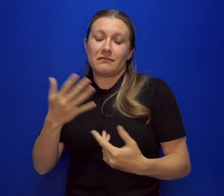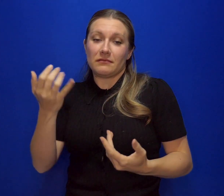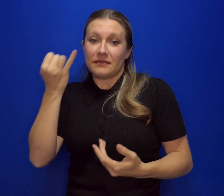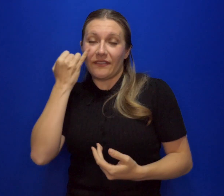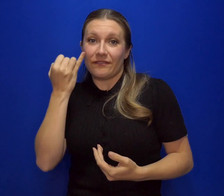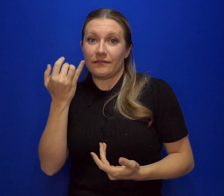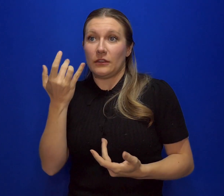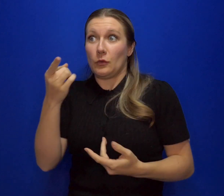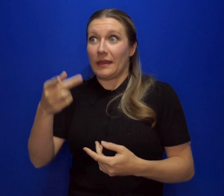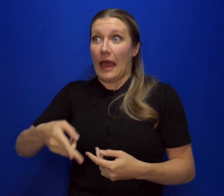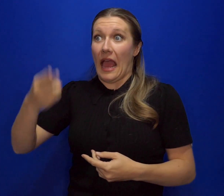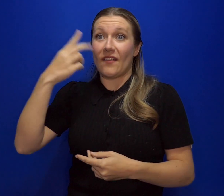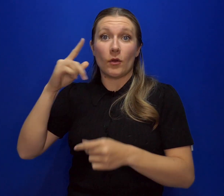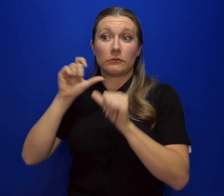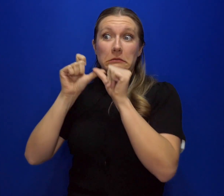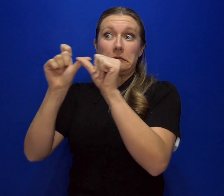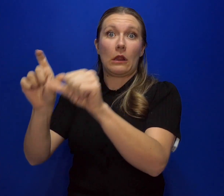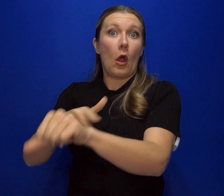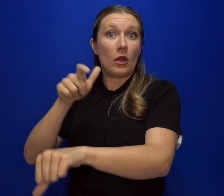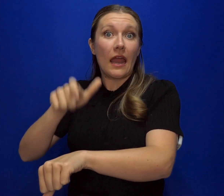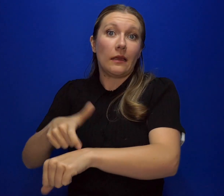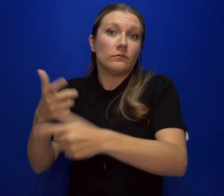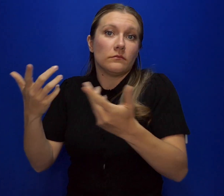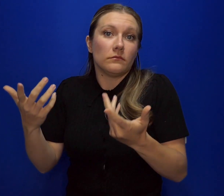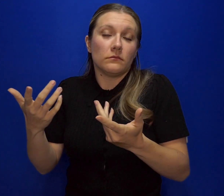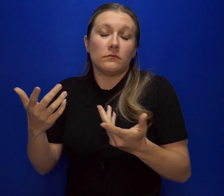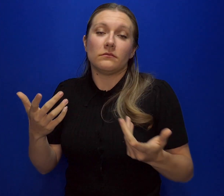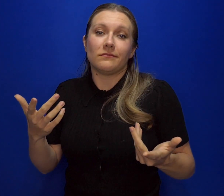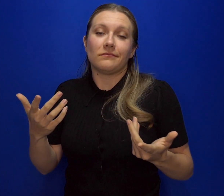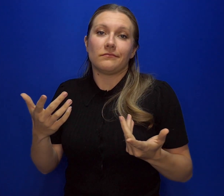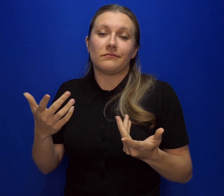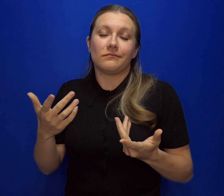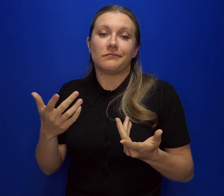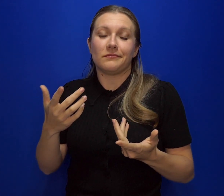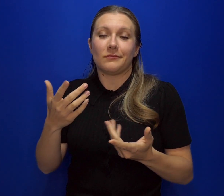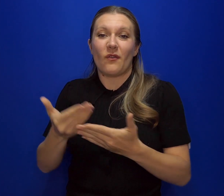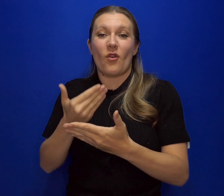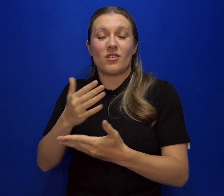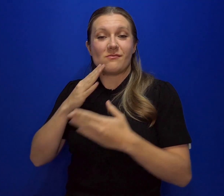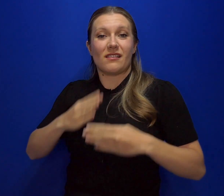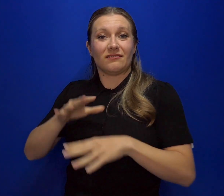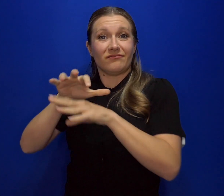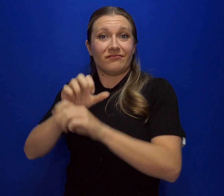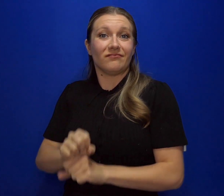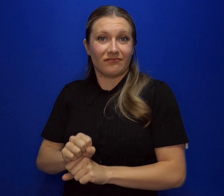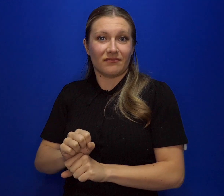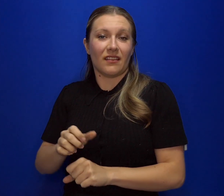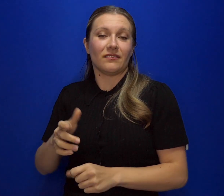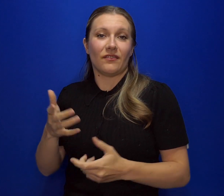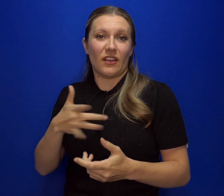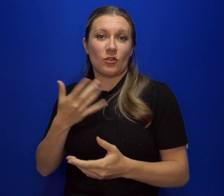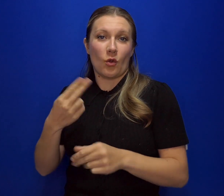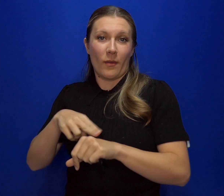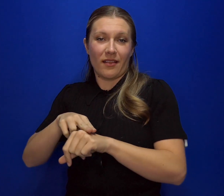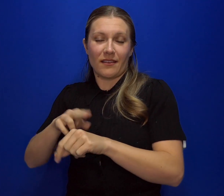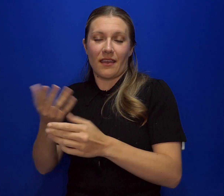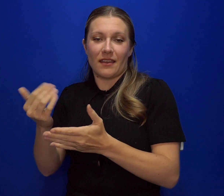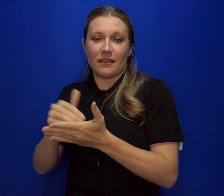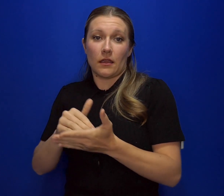to get regular, and feel that way when you're at a regular number, I should say. In fact, when I was